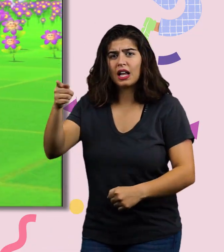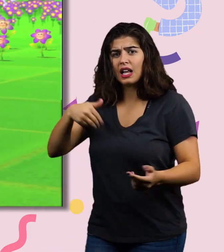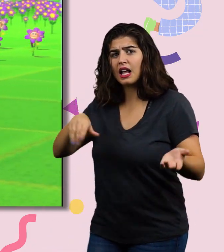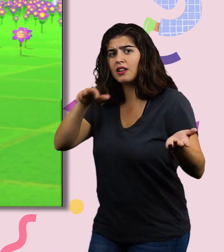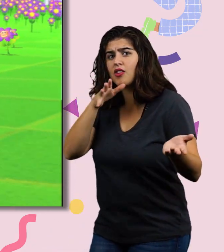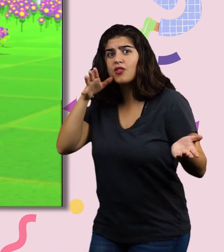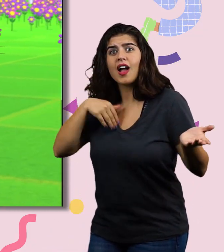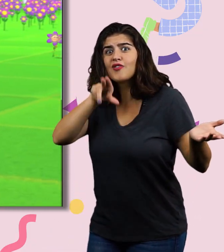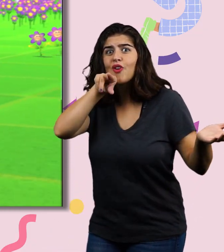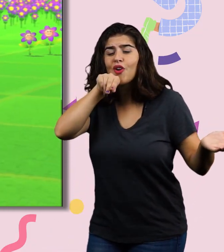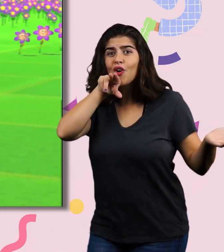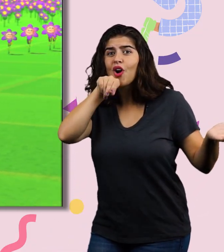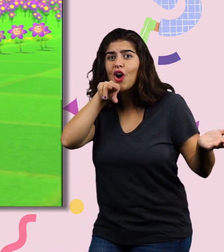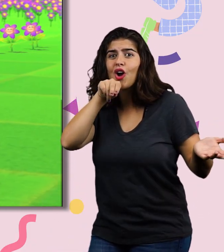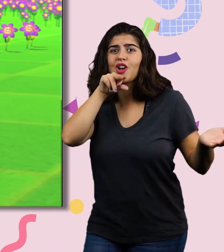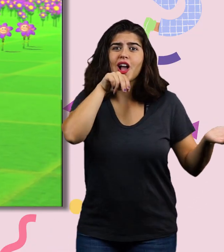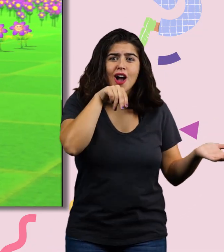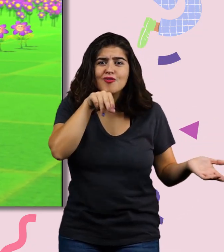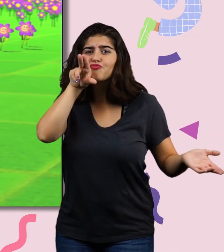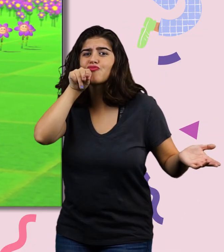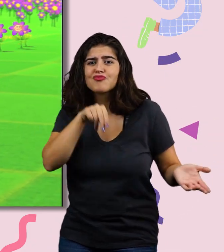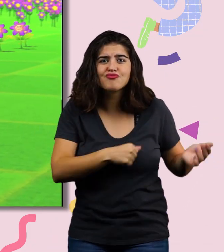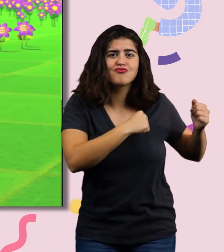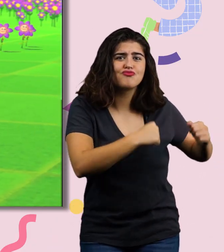E-I-E-I-O-E-O. And on his farm he had a duck named Quacka,